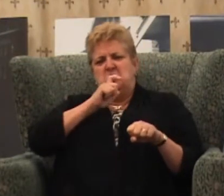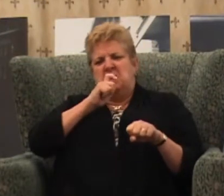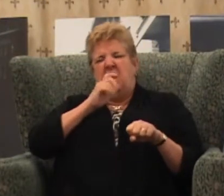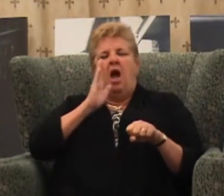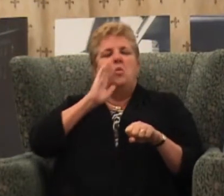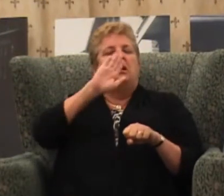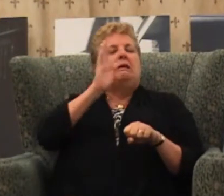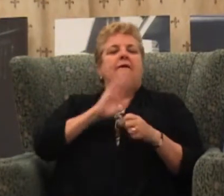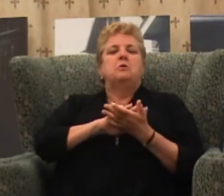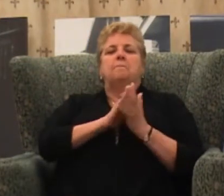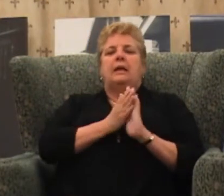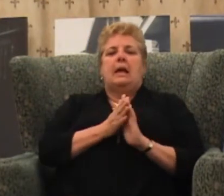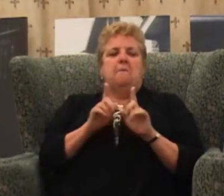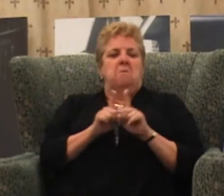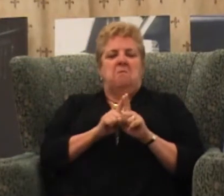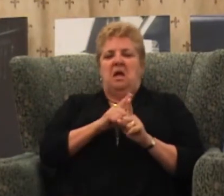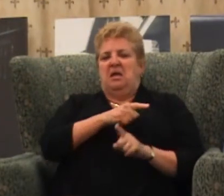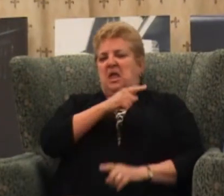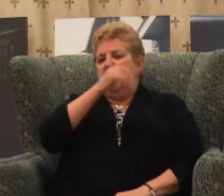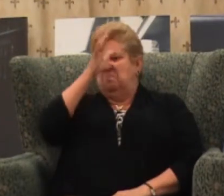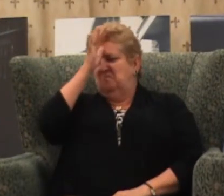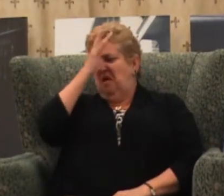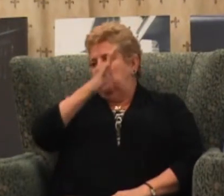him. And so I drank.